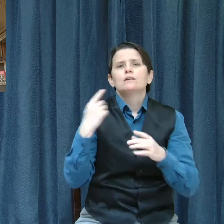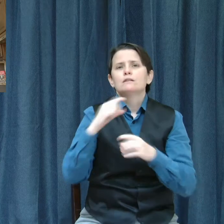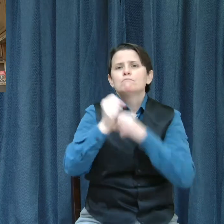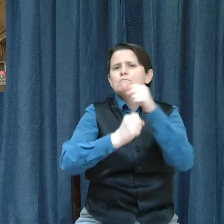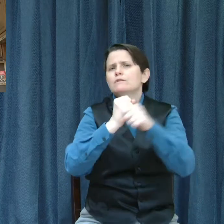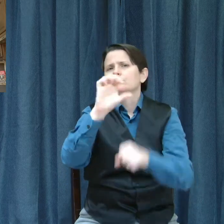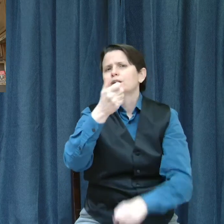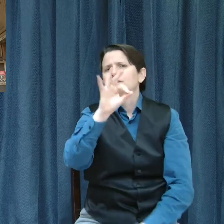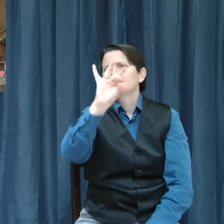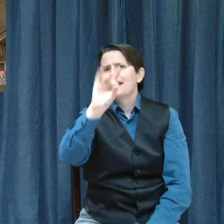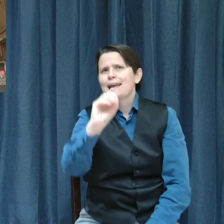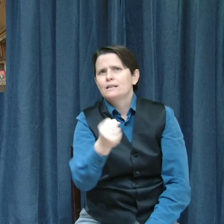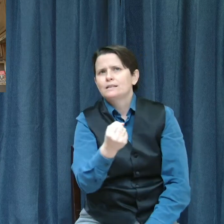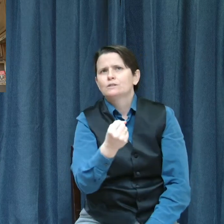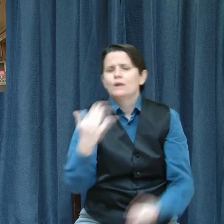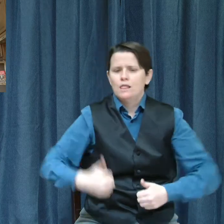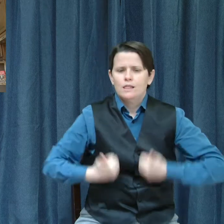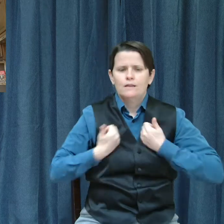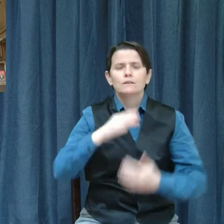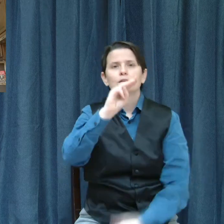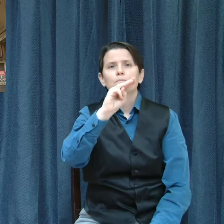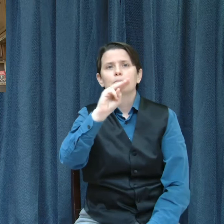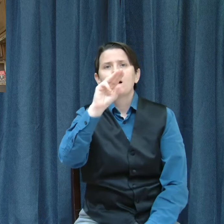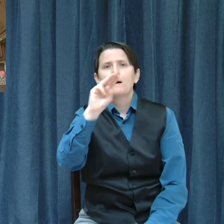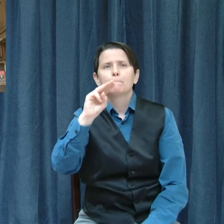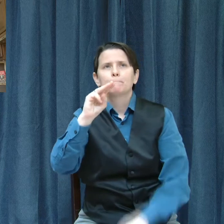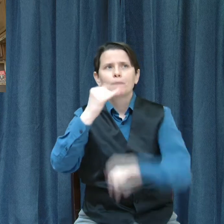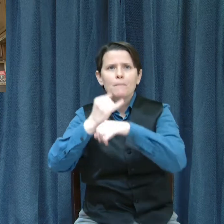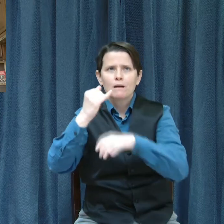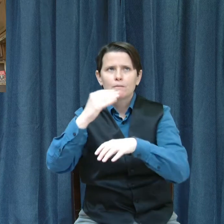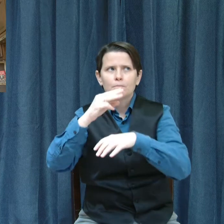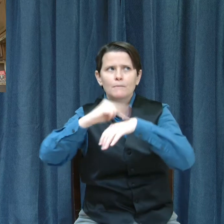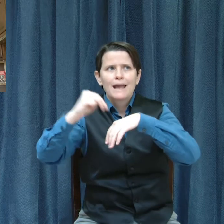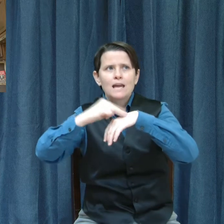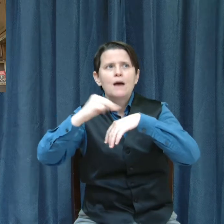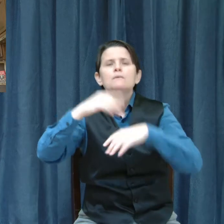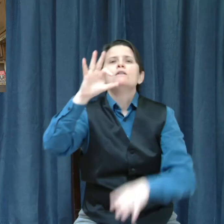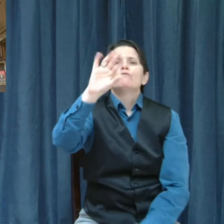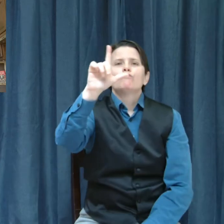when we lived in Miami, Florida, I started going to a Unity Church in Miami.